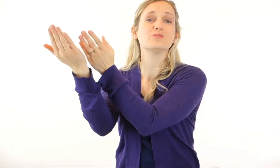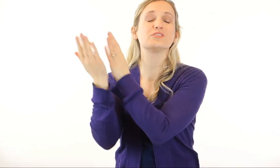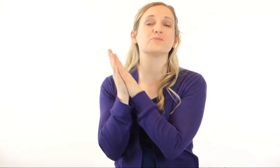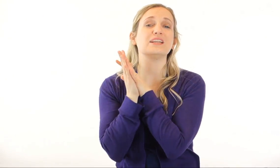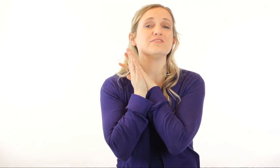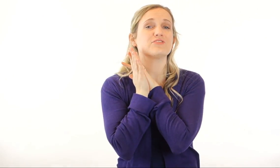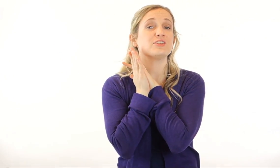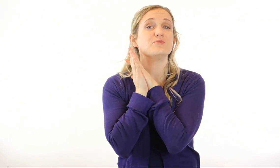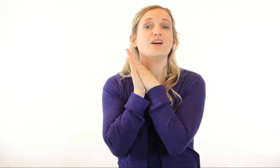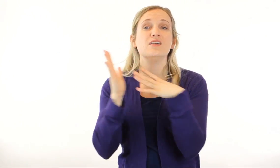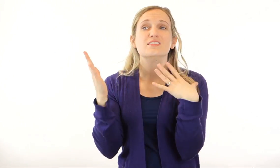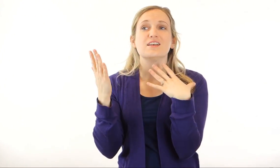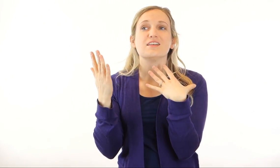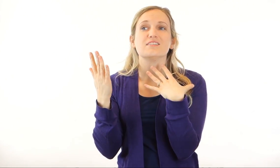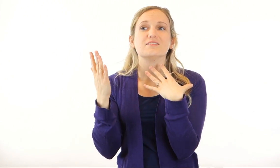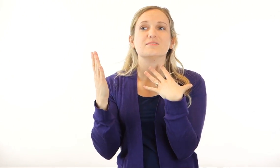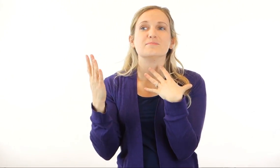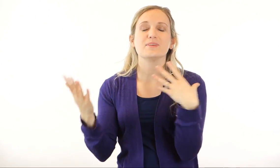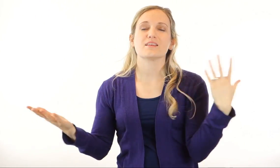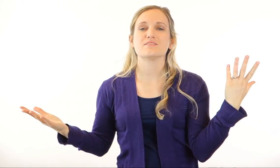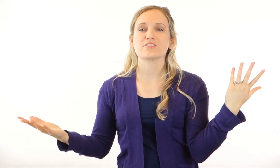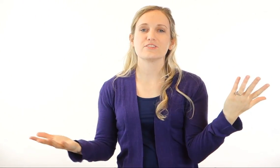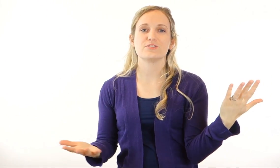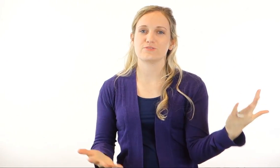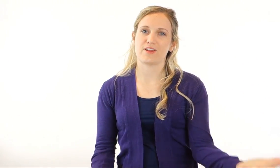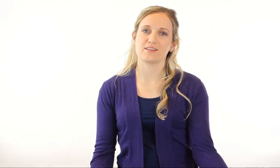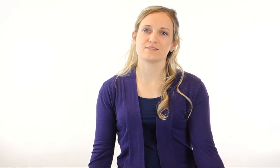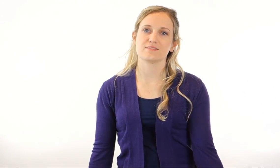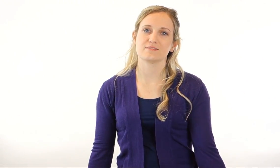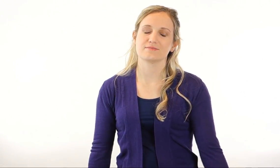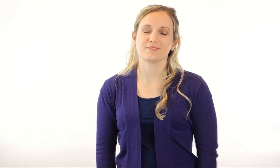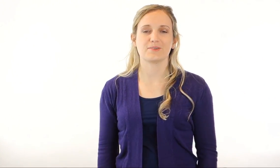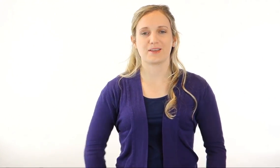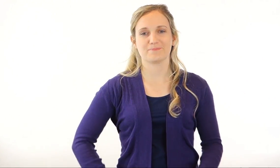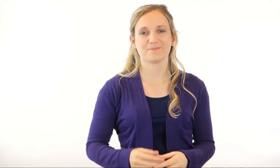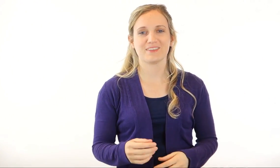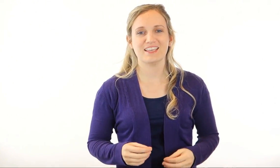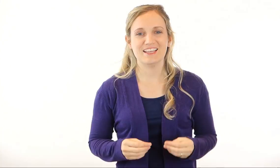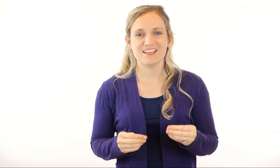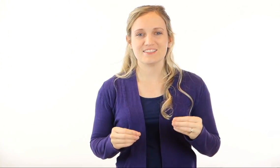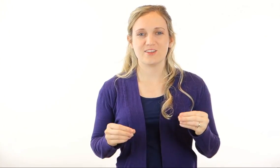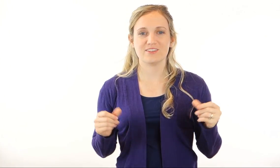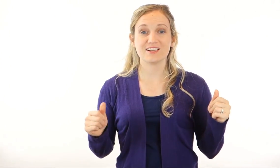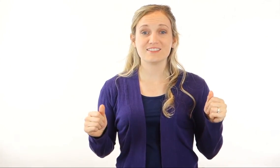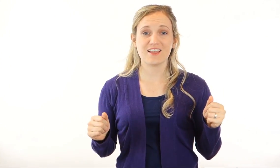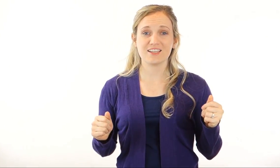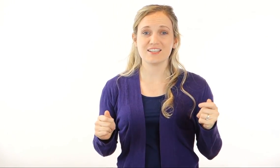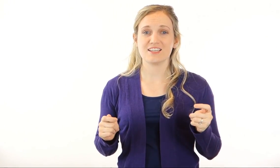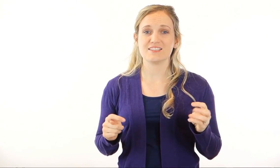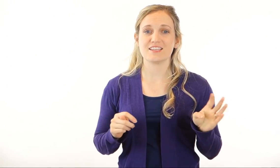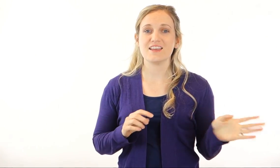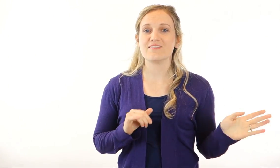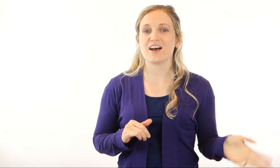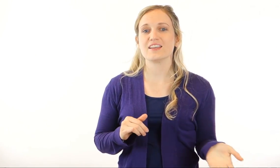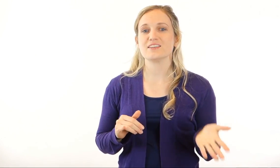store. They're waiting for you because you're going to choose right. Okay. So the next line is, if I